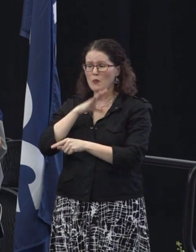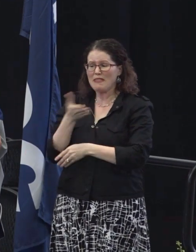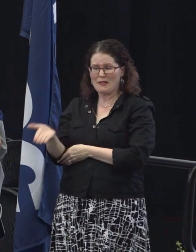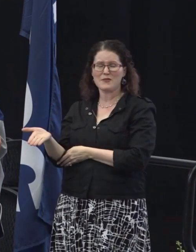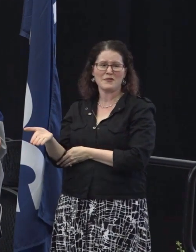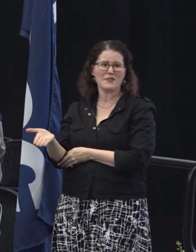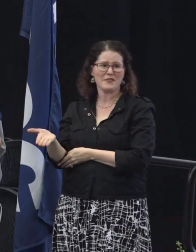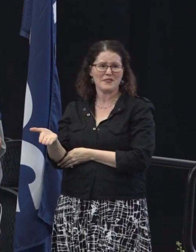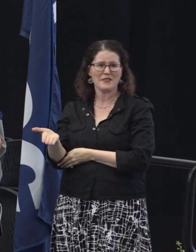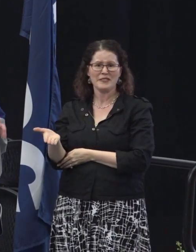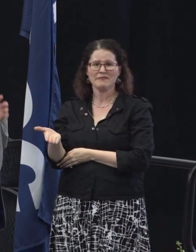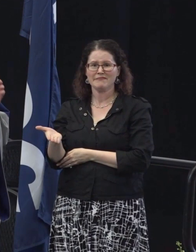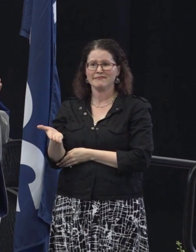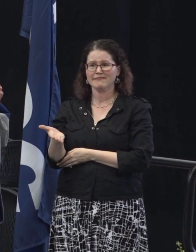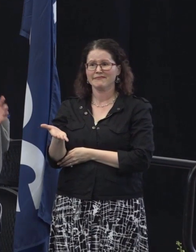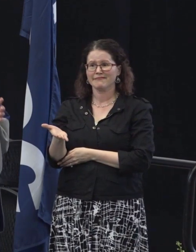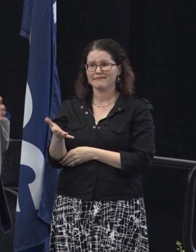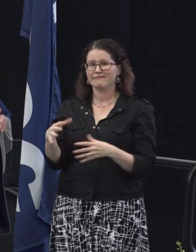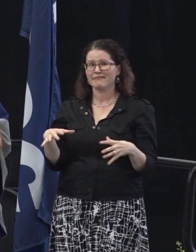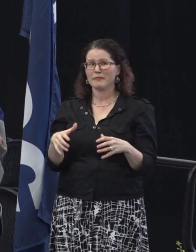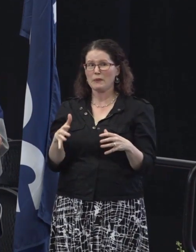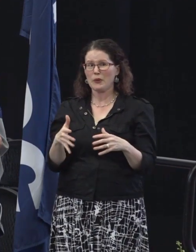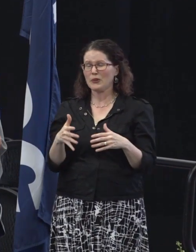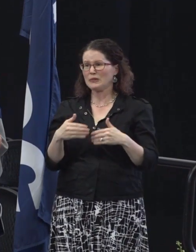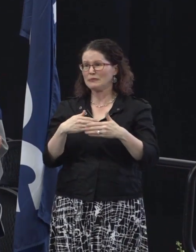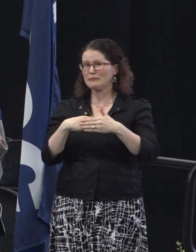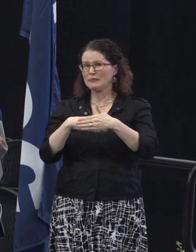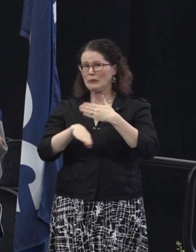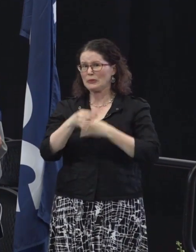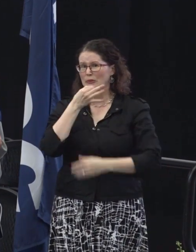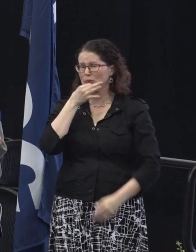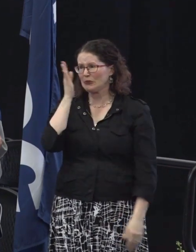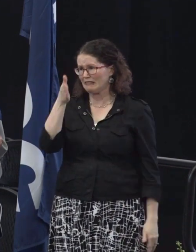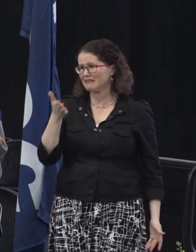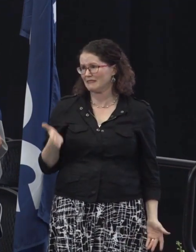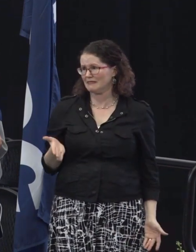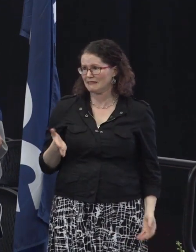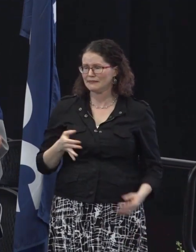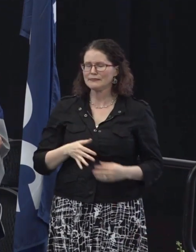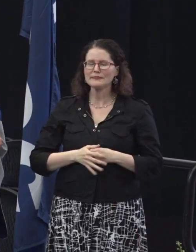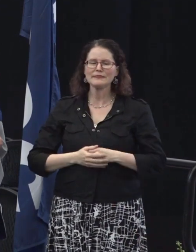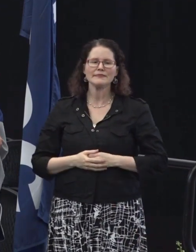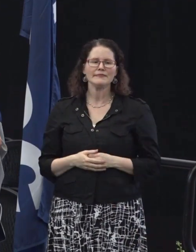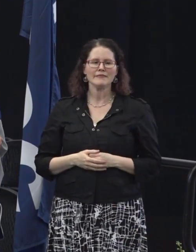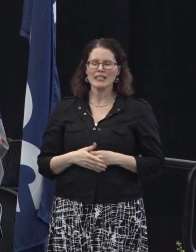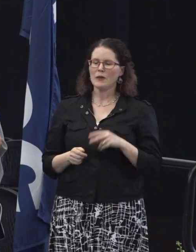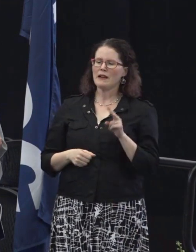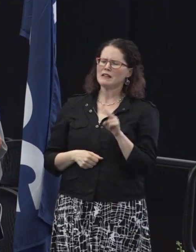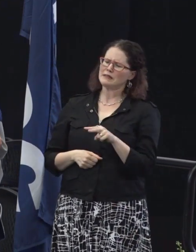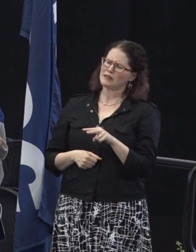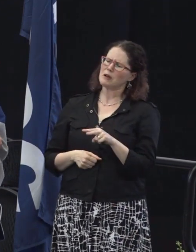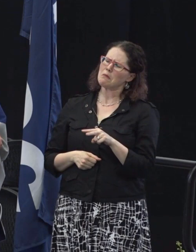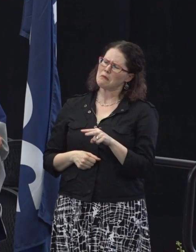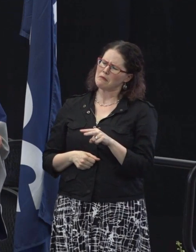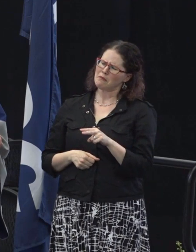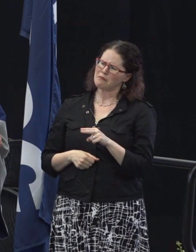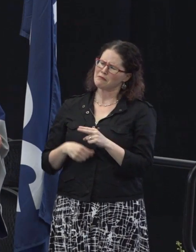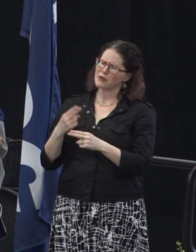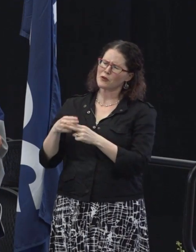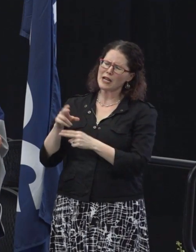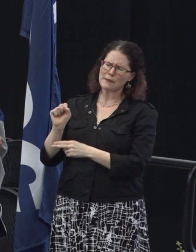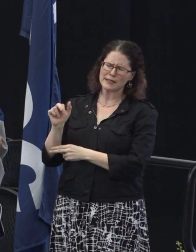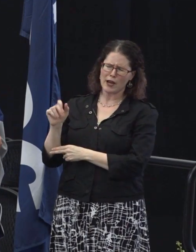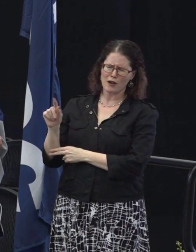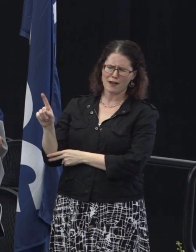was a young woman who was about to have a baby. I looked at her and I said, "Your name wouldn't be Sarah,